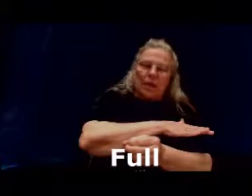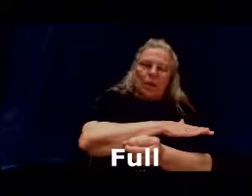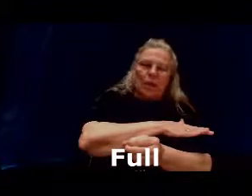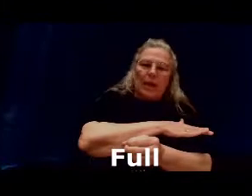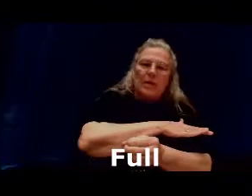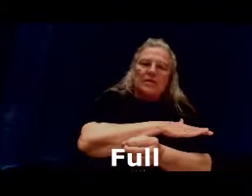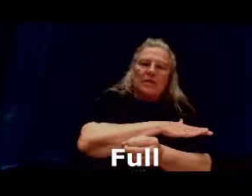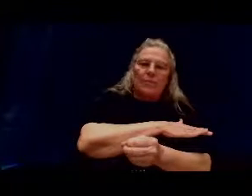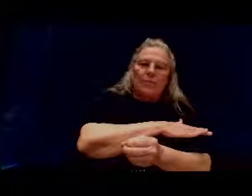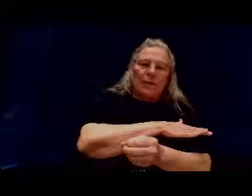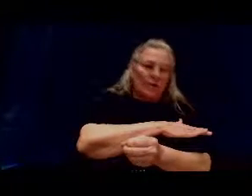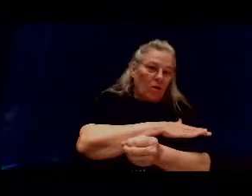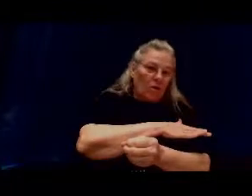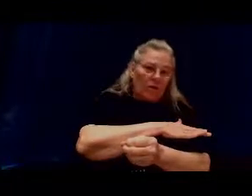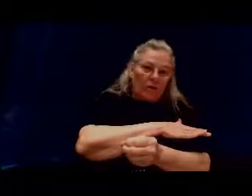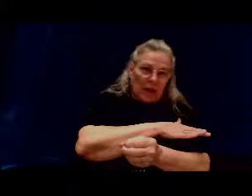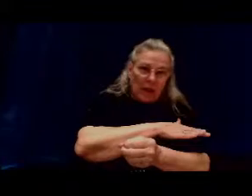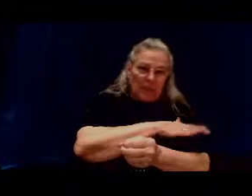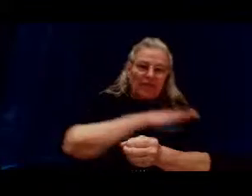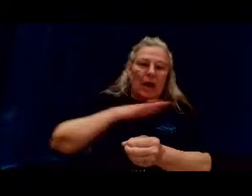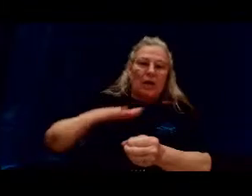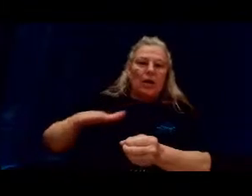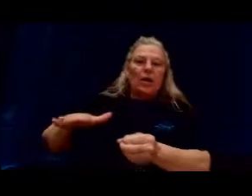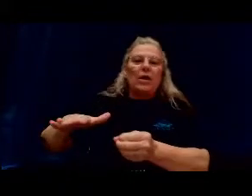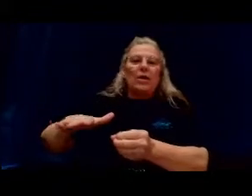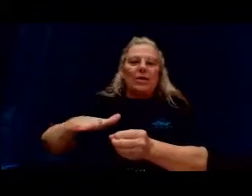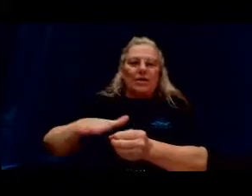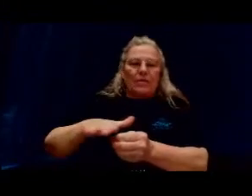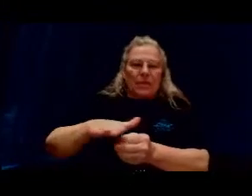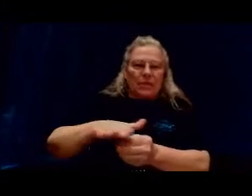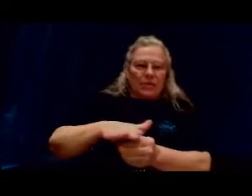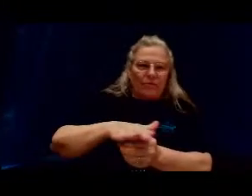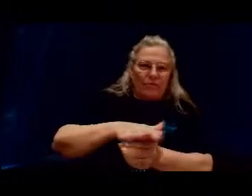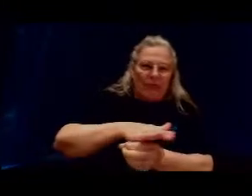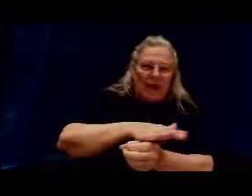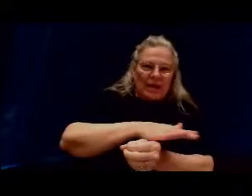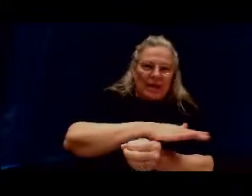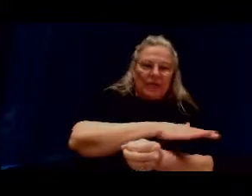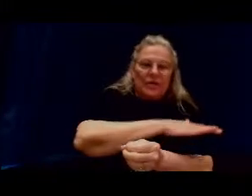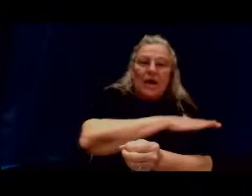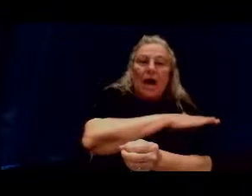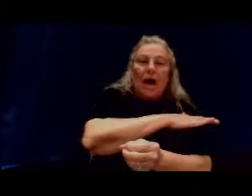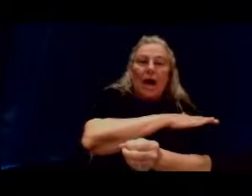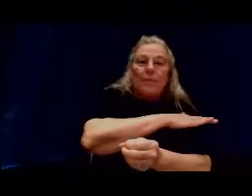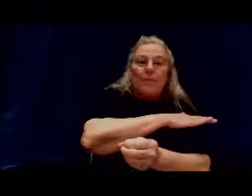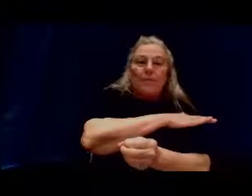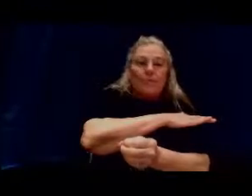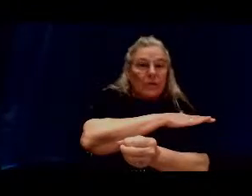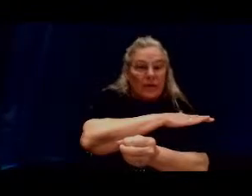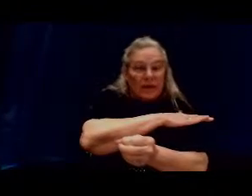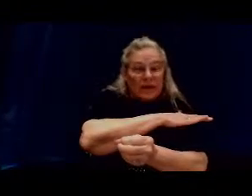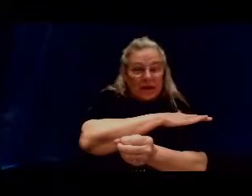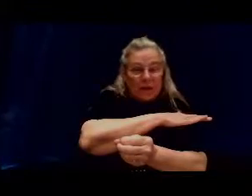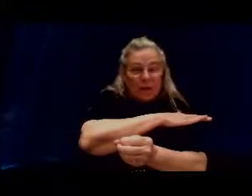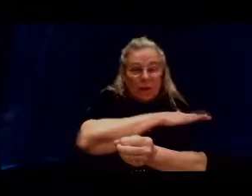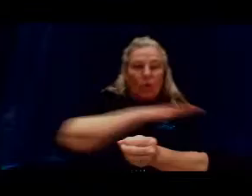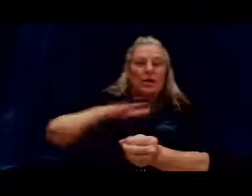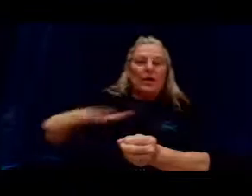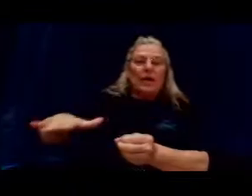were baking something and it called for a cup of flour, they would flatten out the top so that they didn't get more.